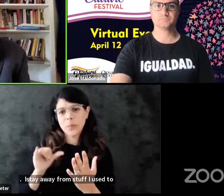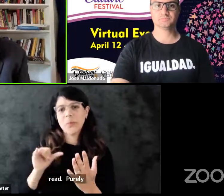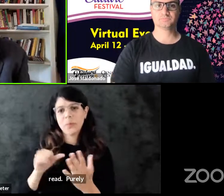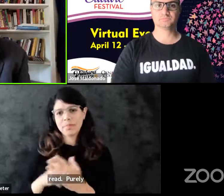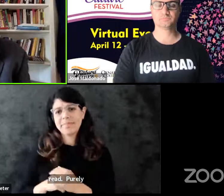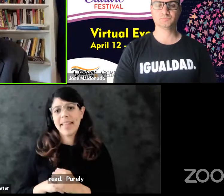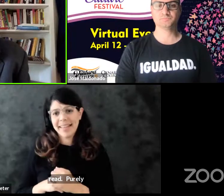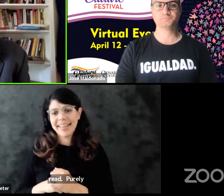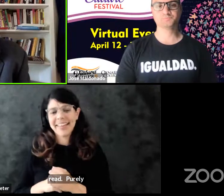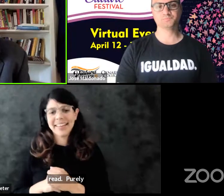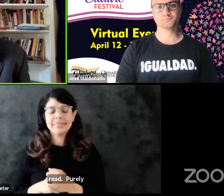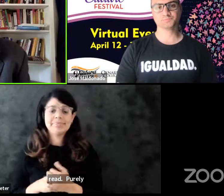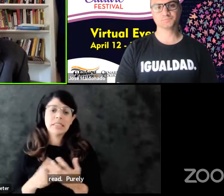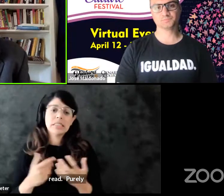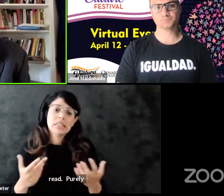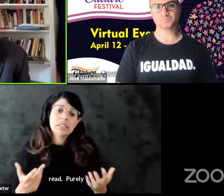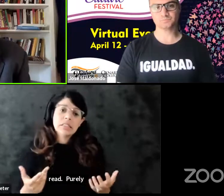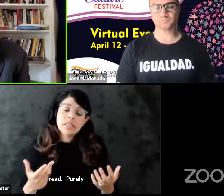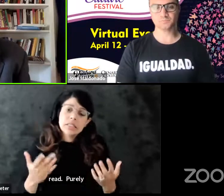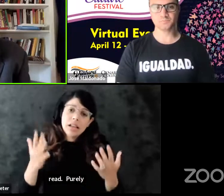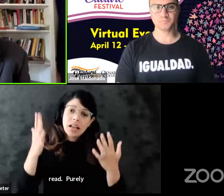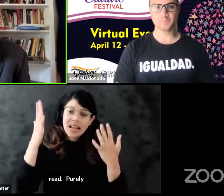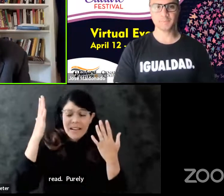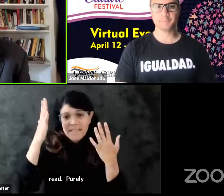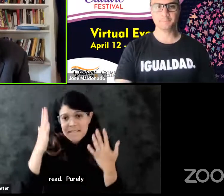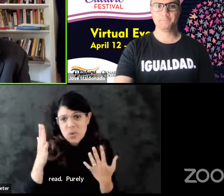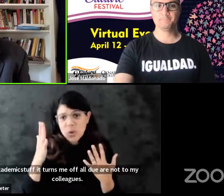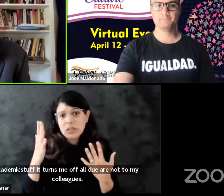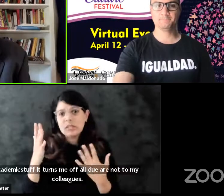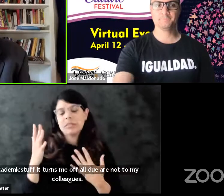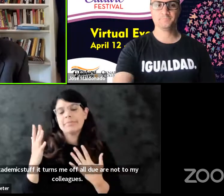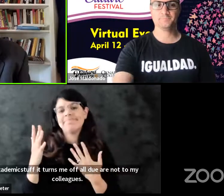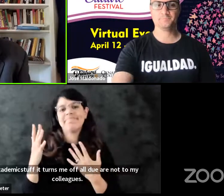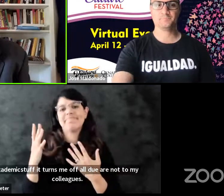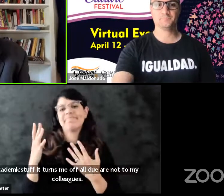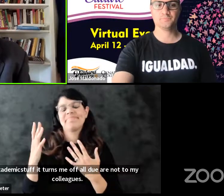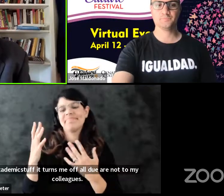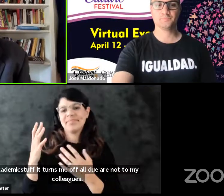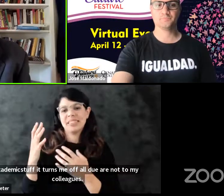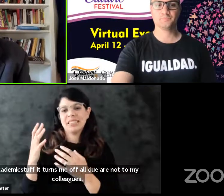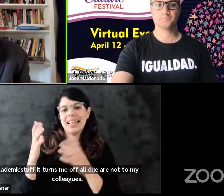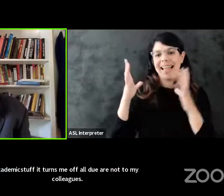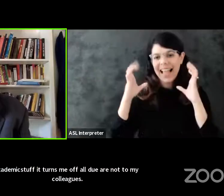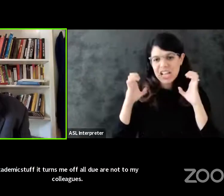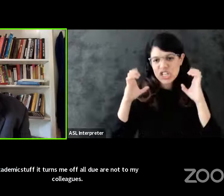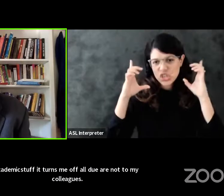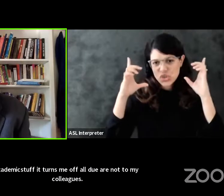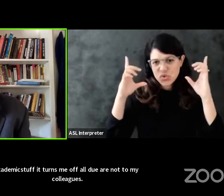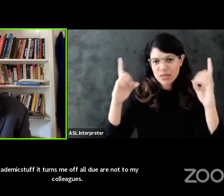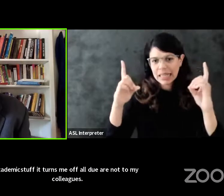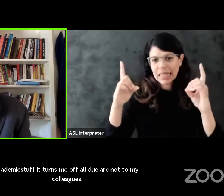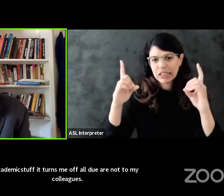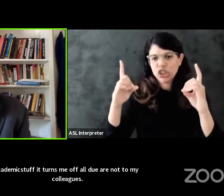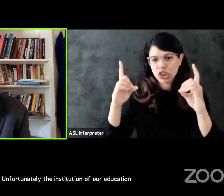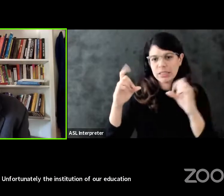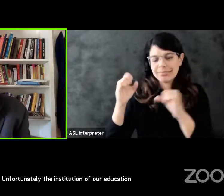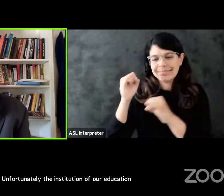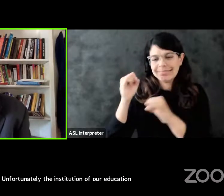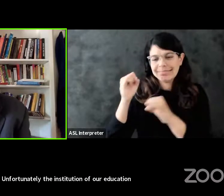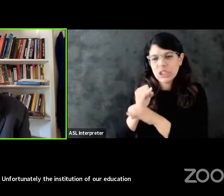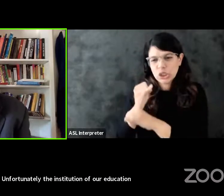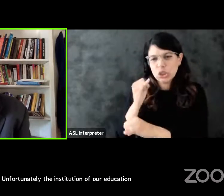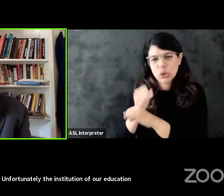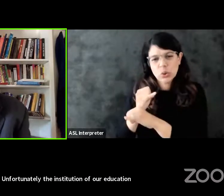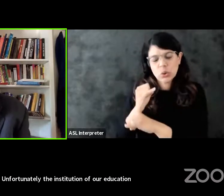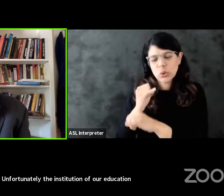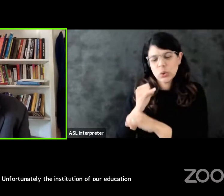unfortunately, the institution of higher education has been one of the worst institutions in history, from